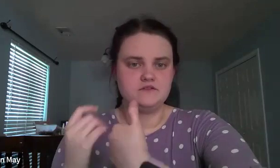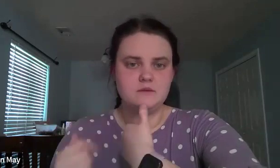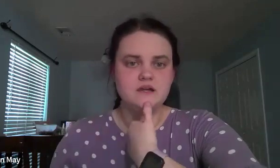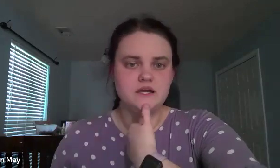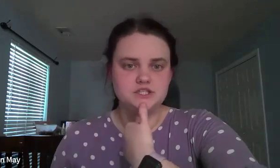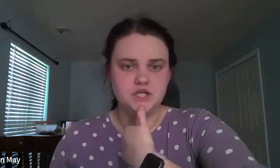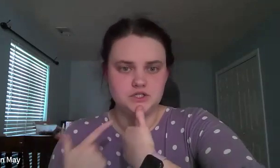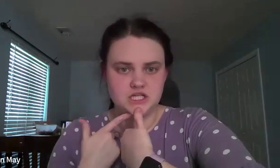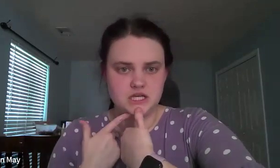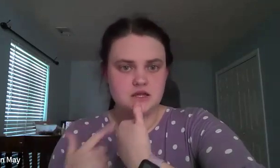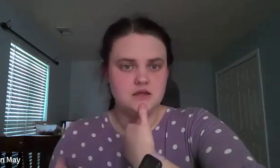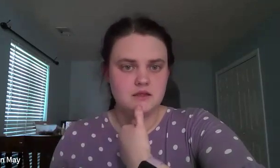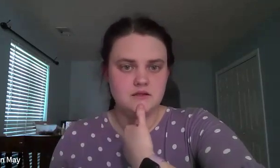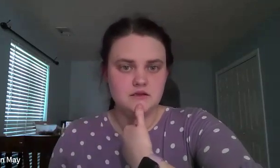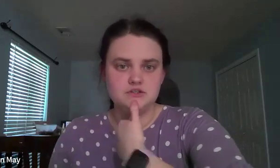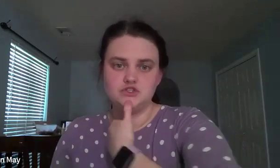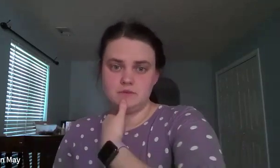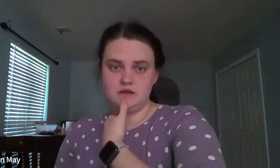thumb touch your chin. Strawberry.